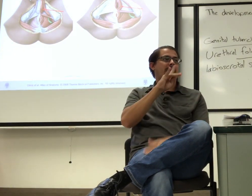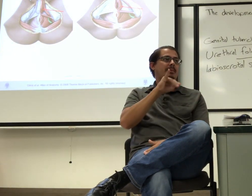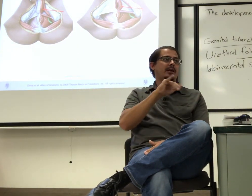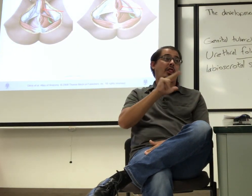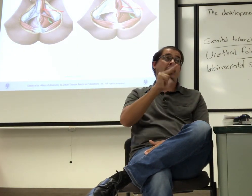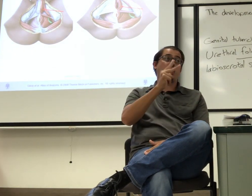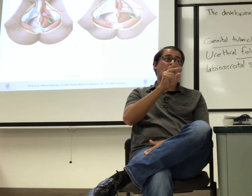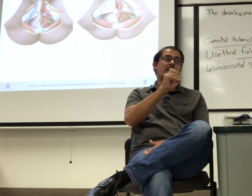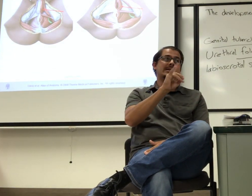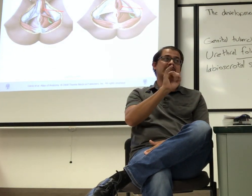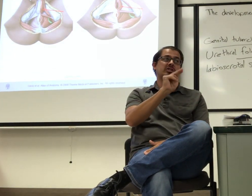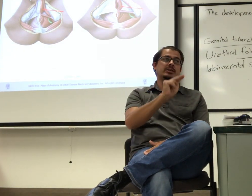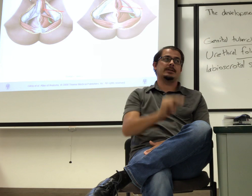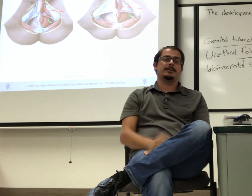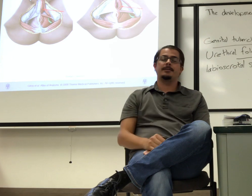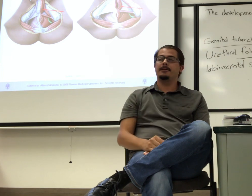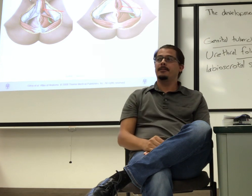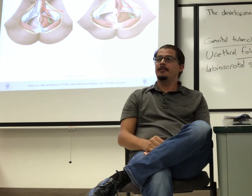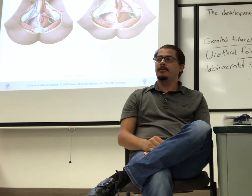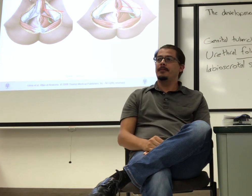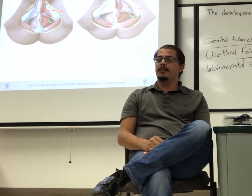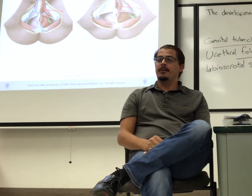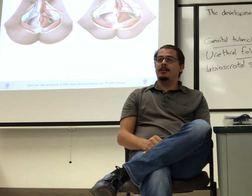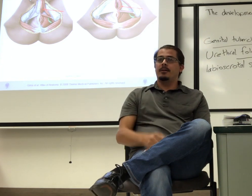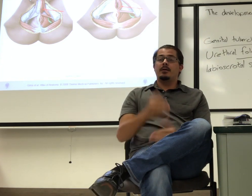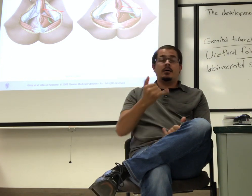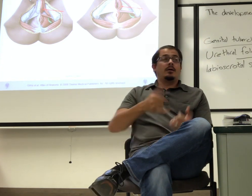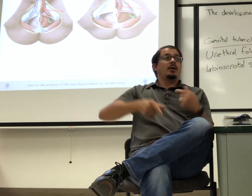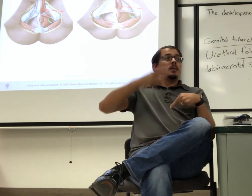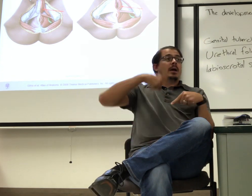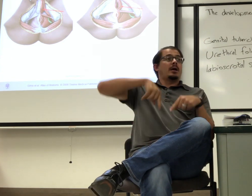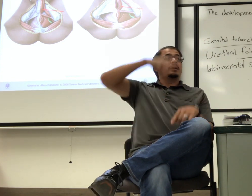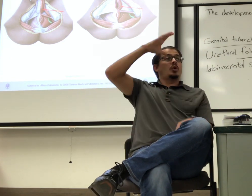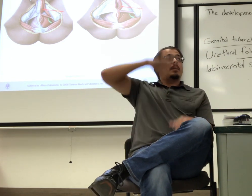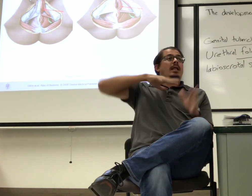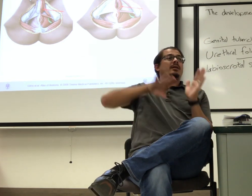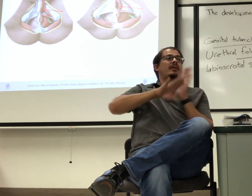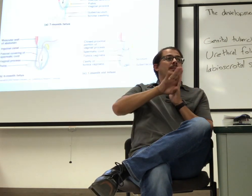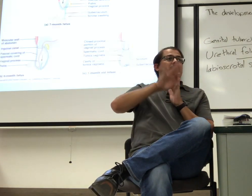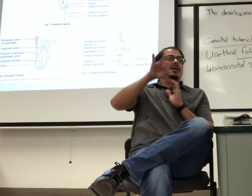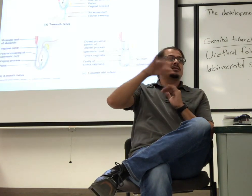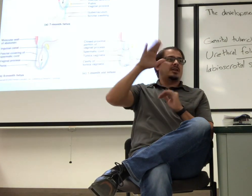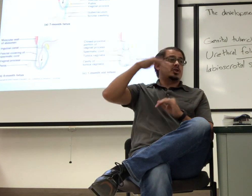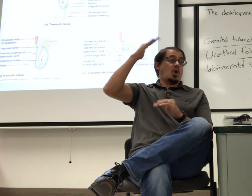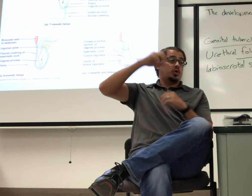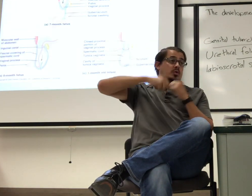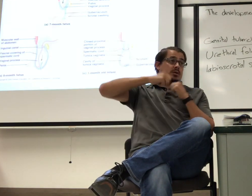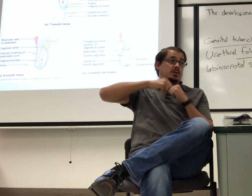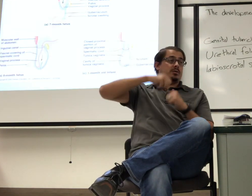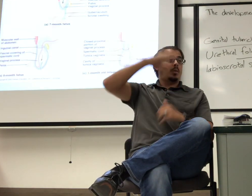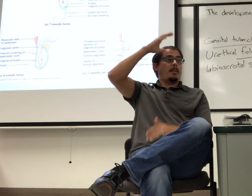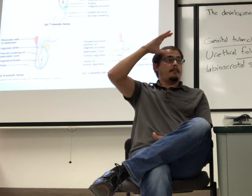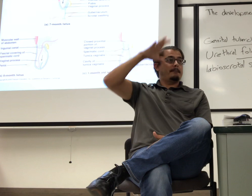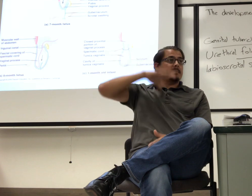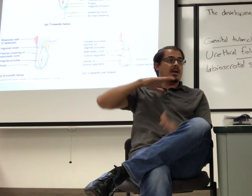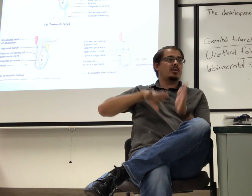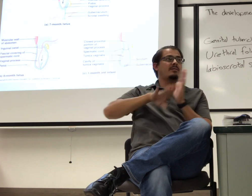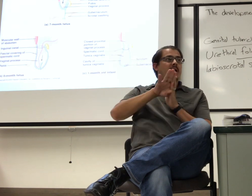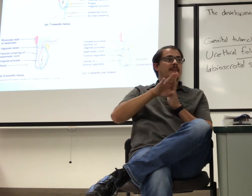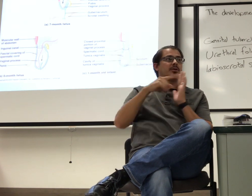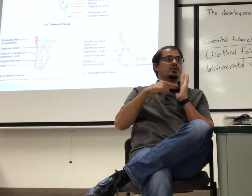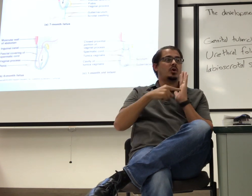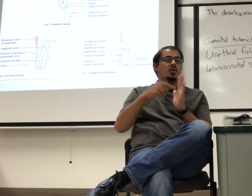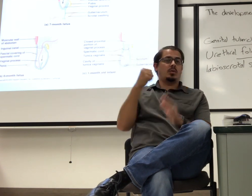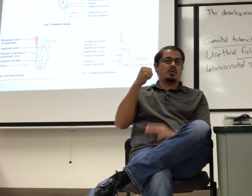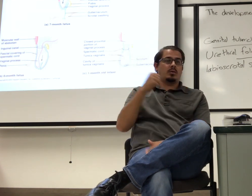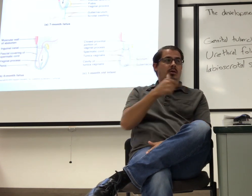3rd edition. Well, getting back to male development, that's the adult structures. The male development is shown here.